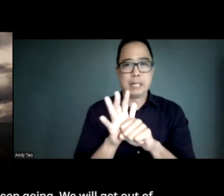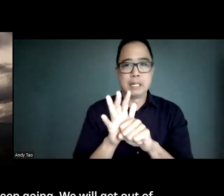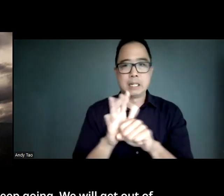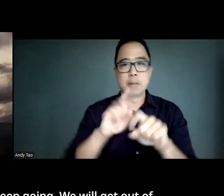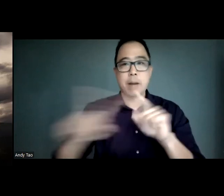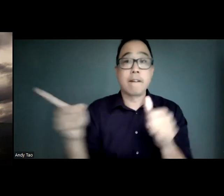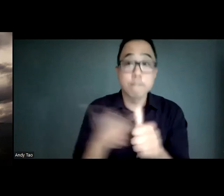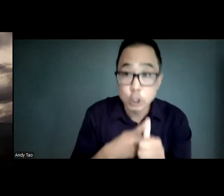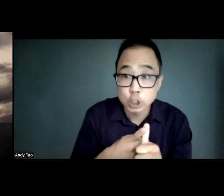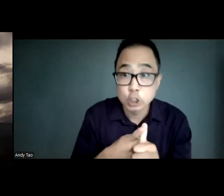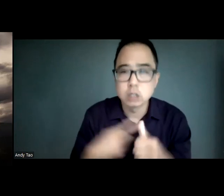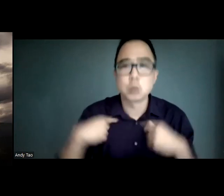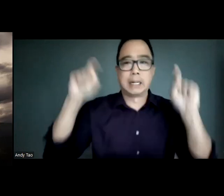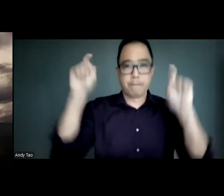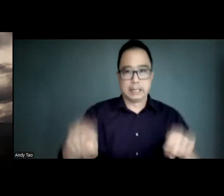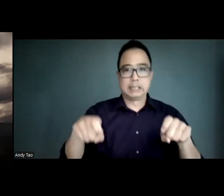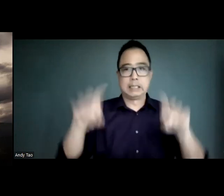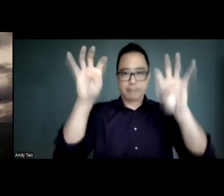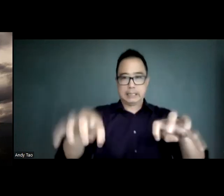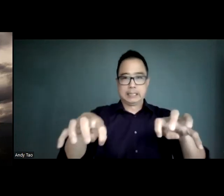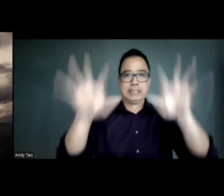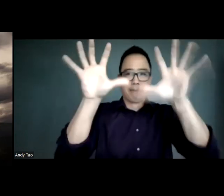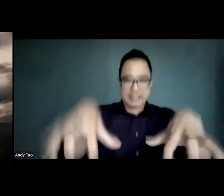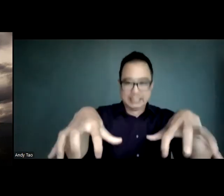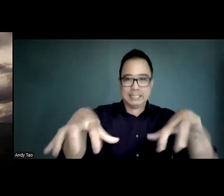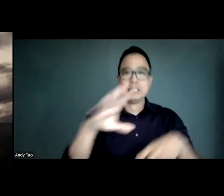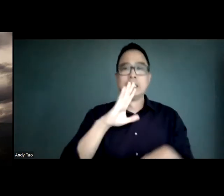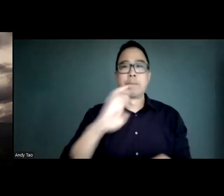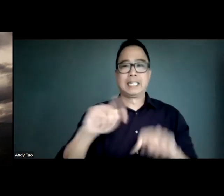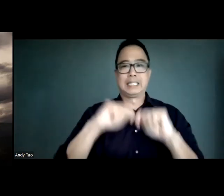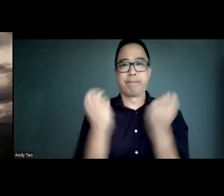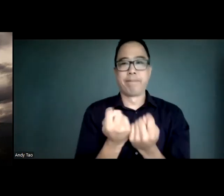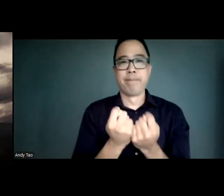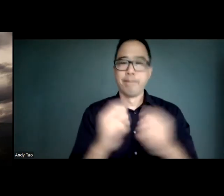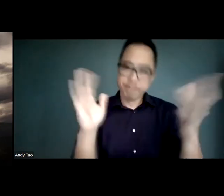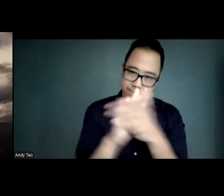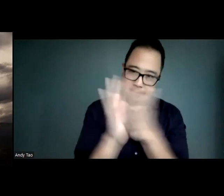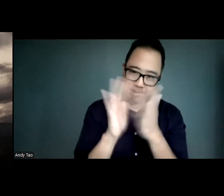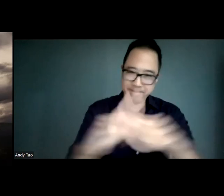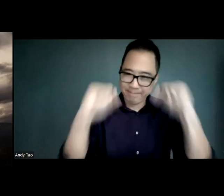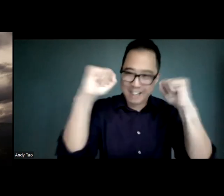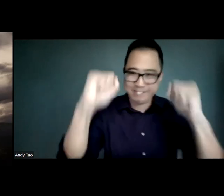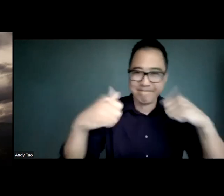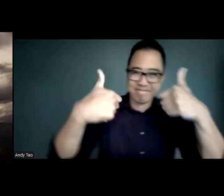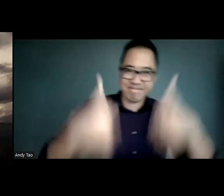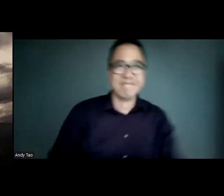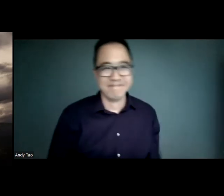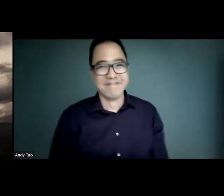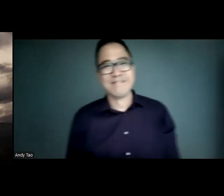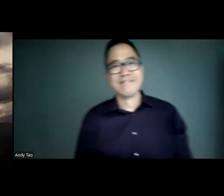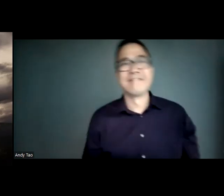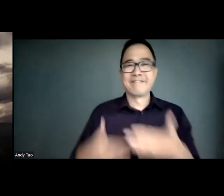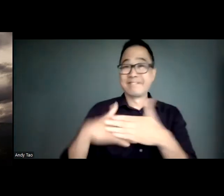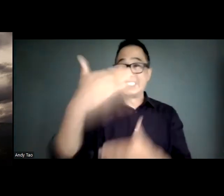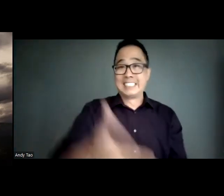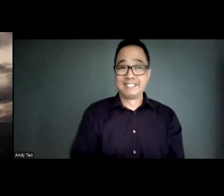We will get out of this pandemic. And the way we do that is absolutely 100% working